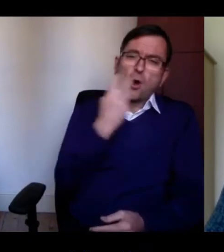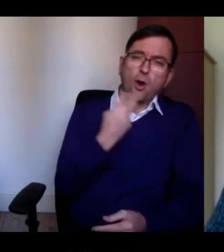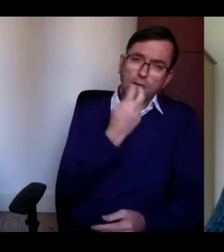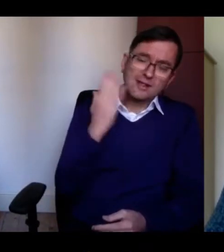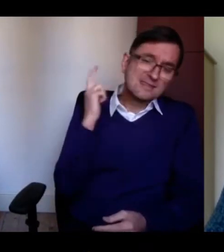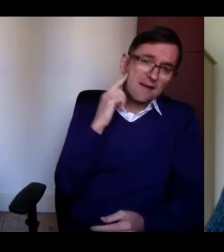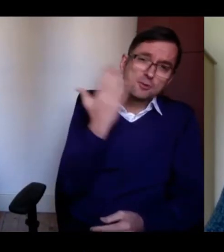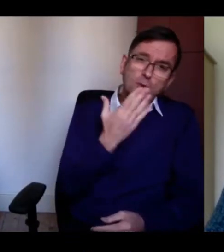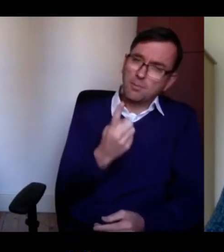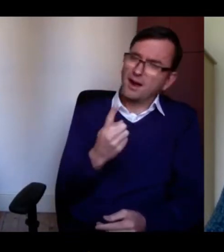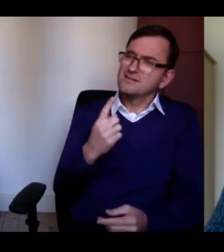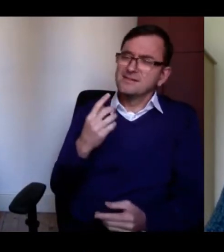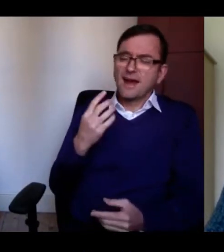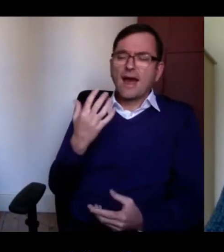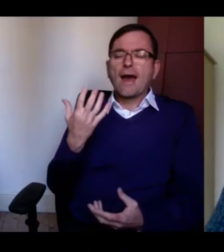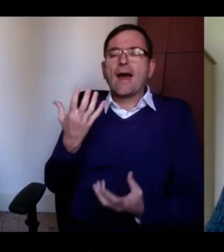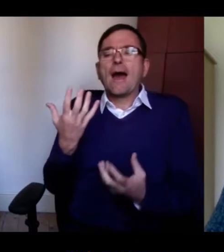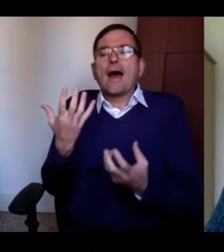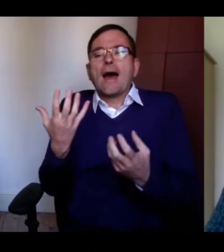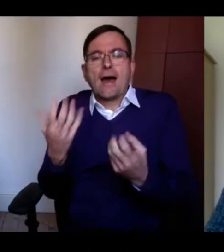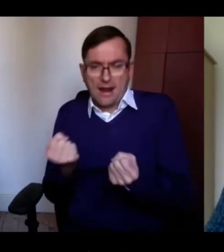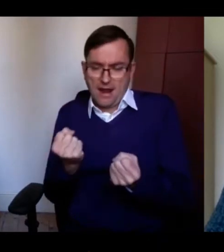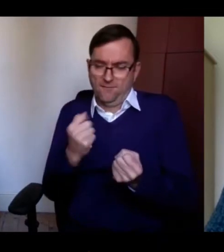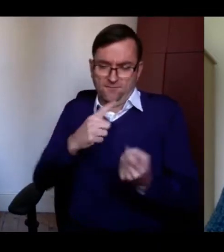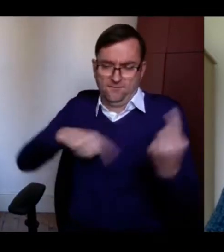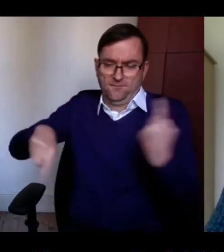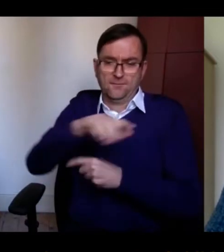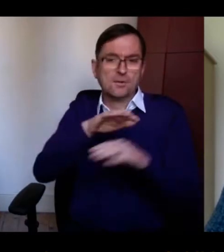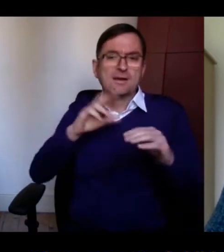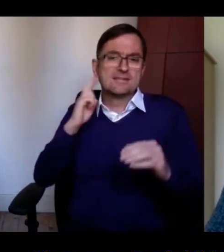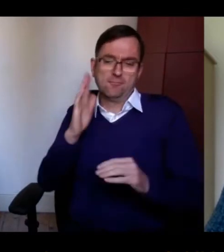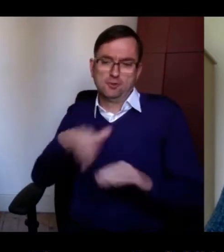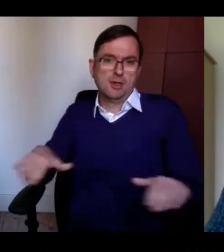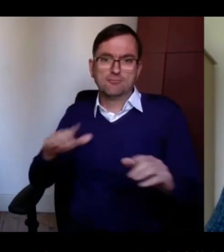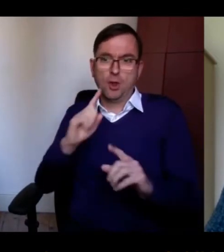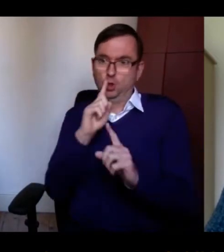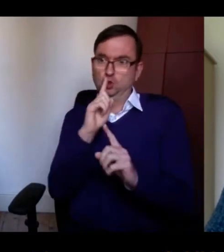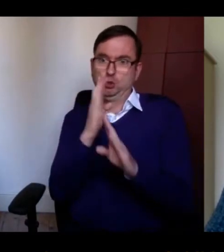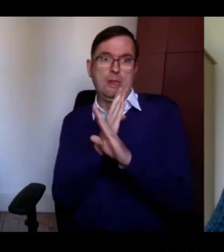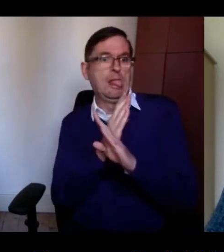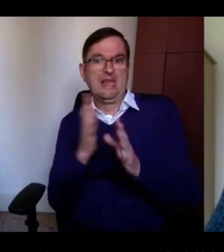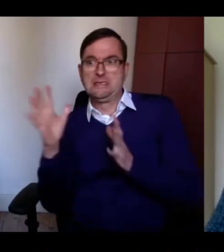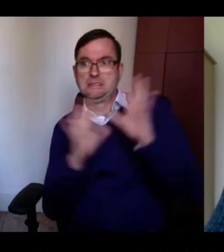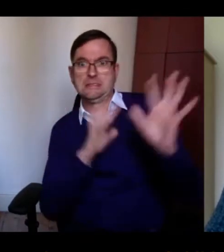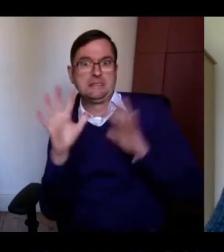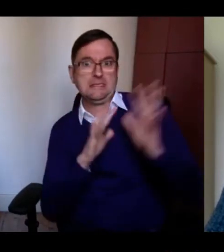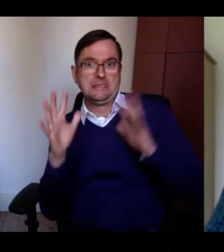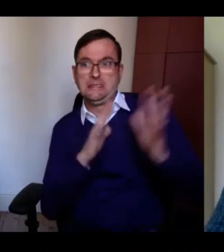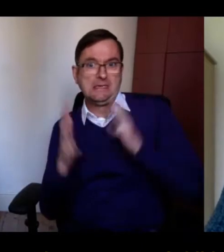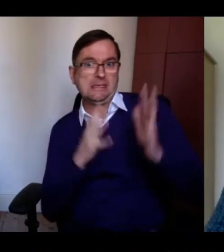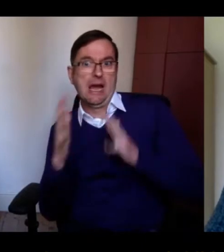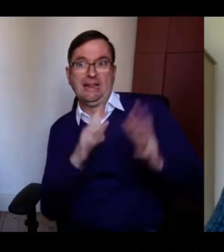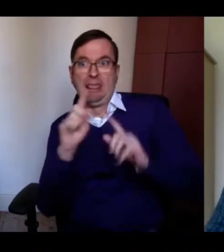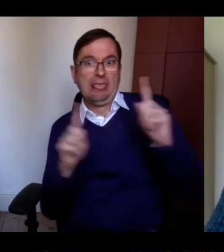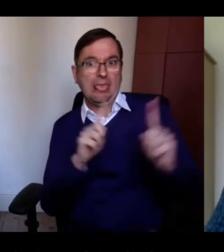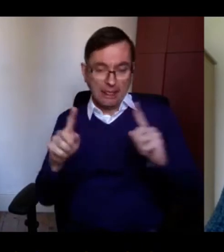When I grew up, I did go to an oral deaf school, but there were deaf children and we were